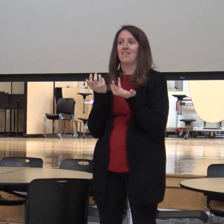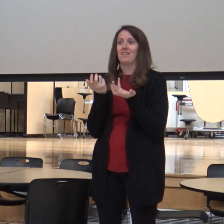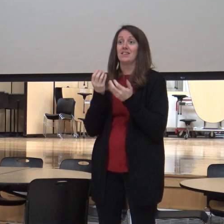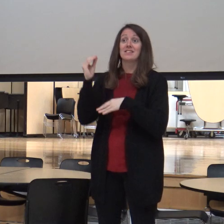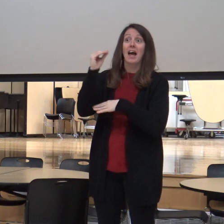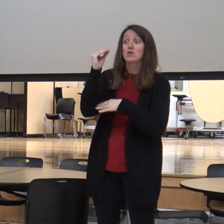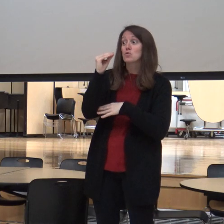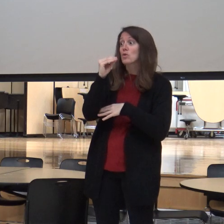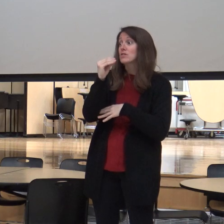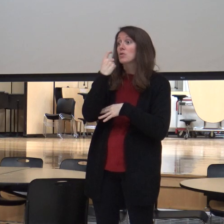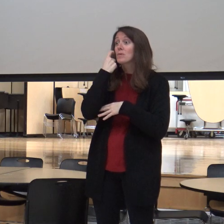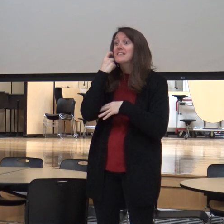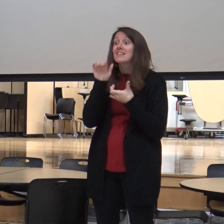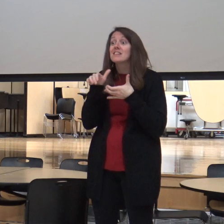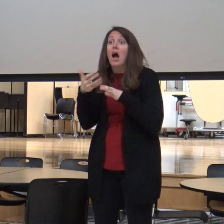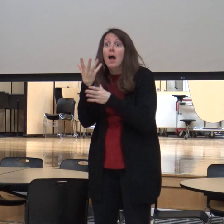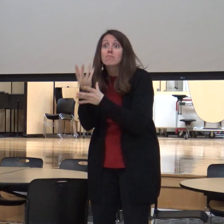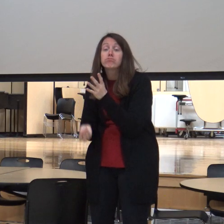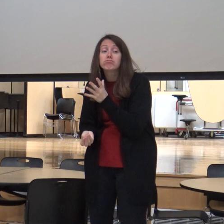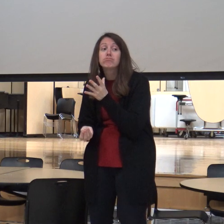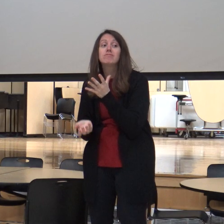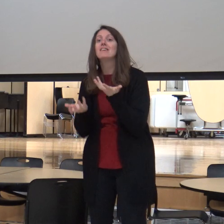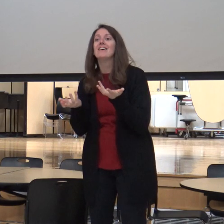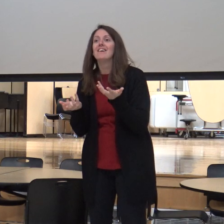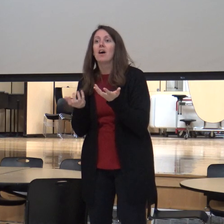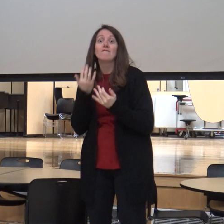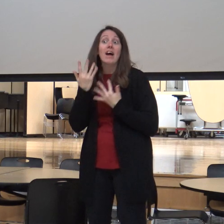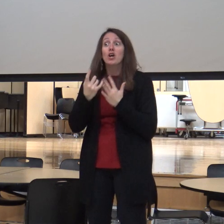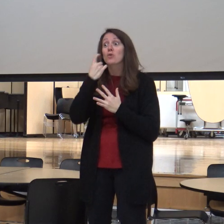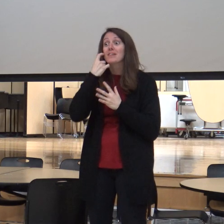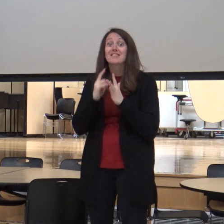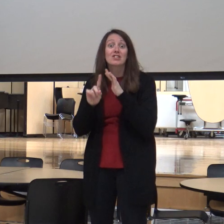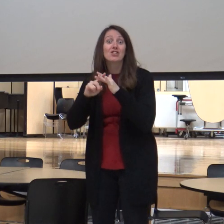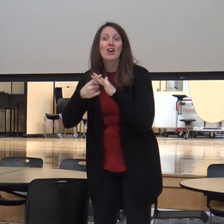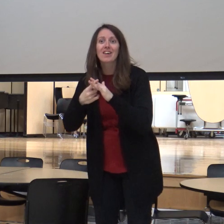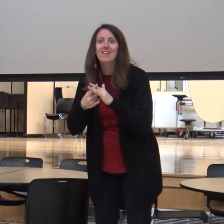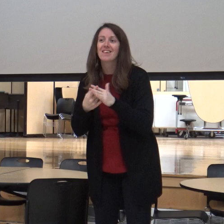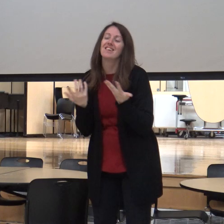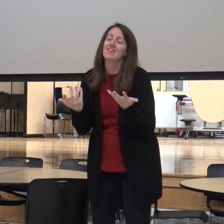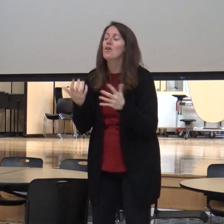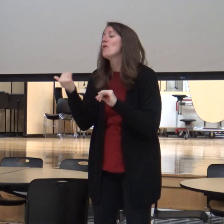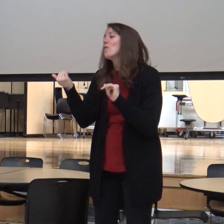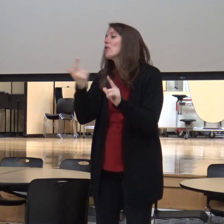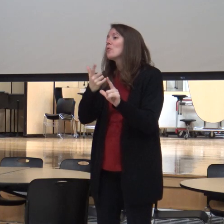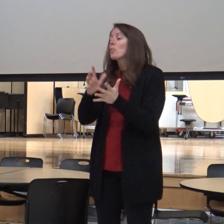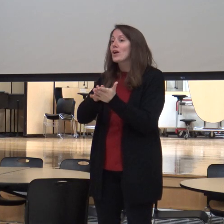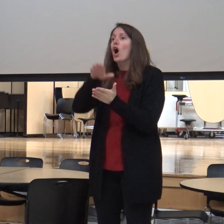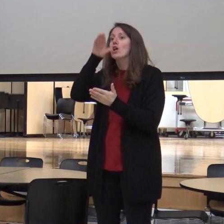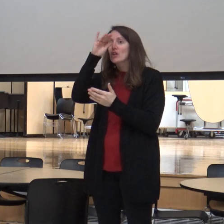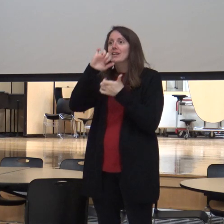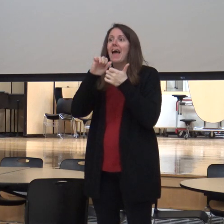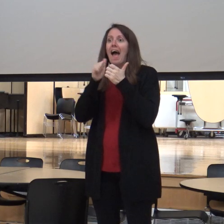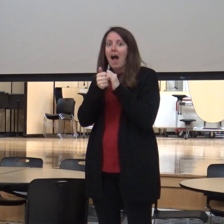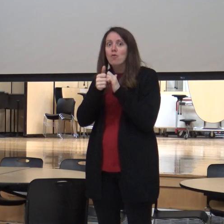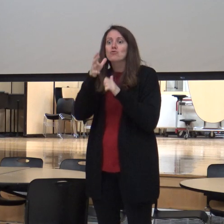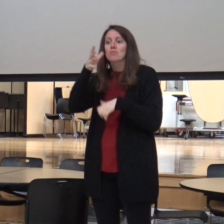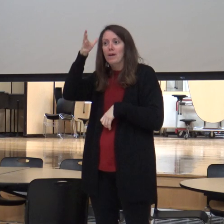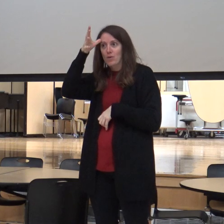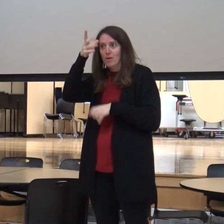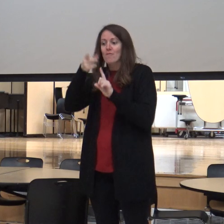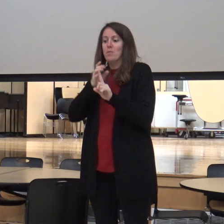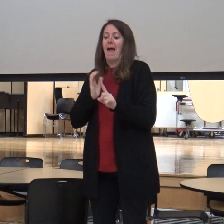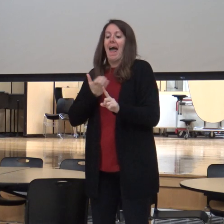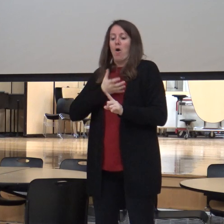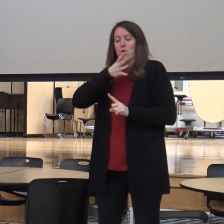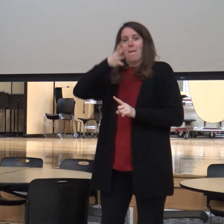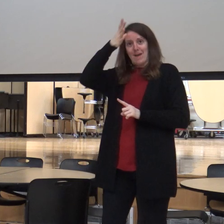had just become extinct. We all learn to parent from our parents to a certain degree, right? We learn things that our parents did. So the way